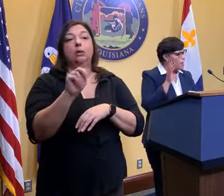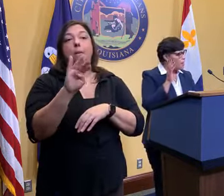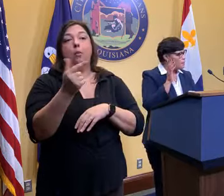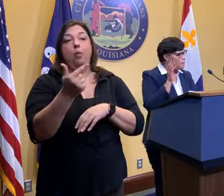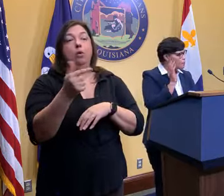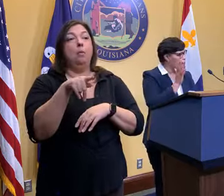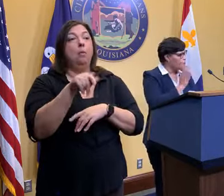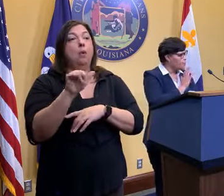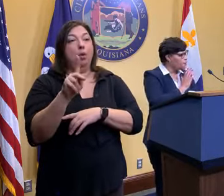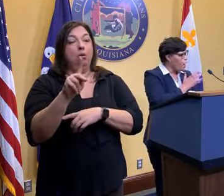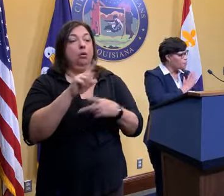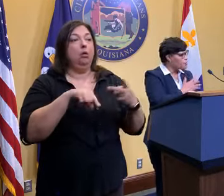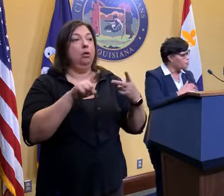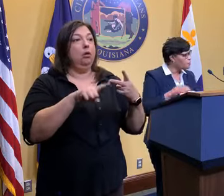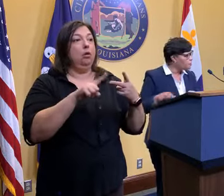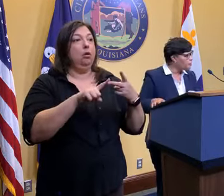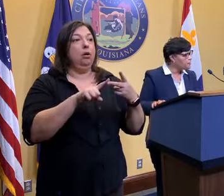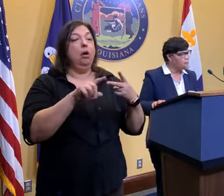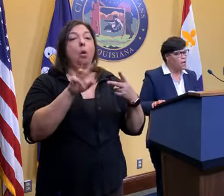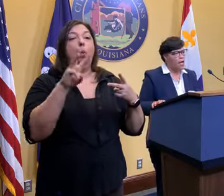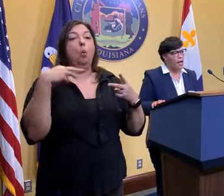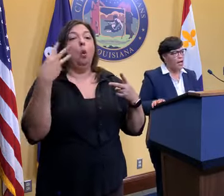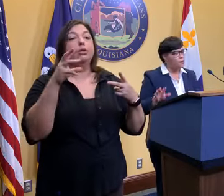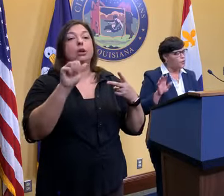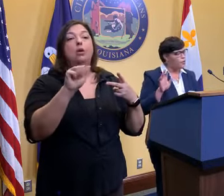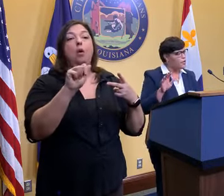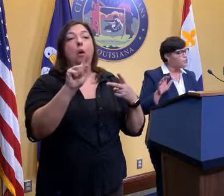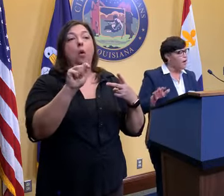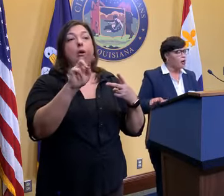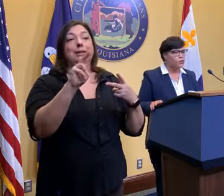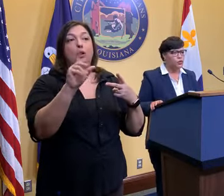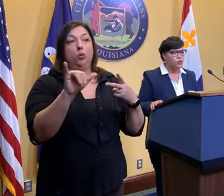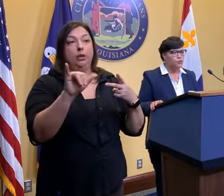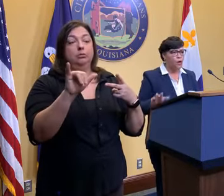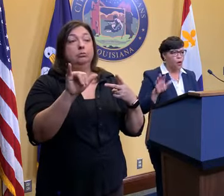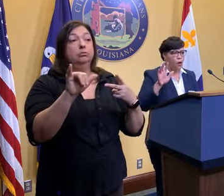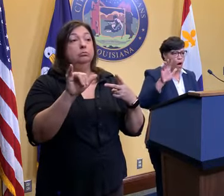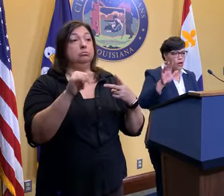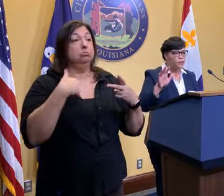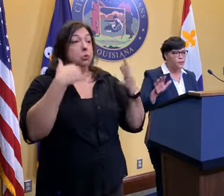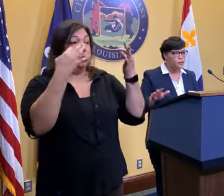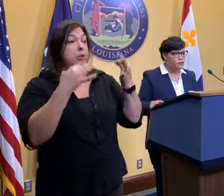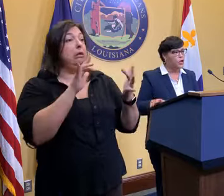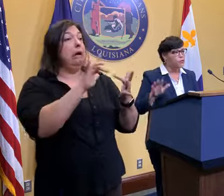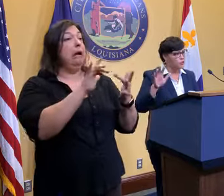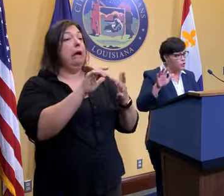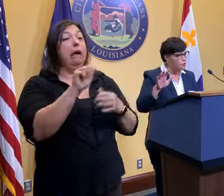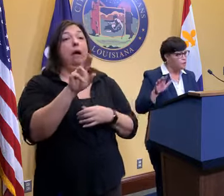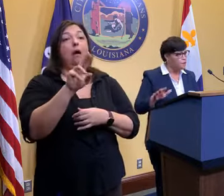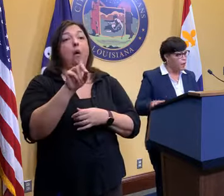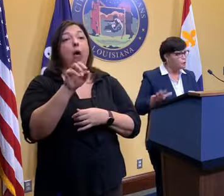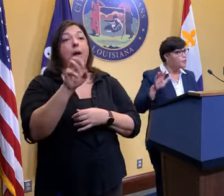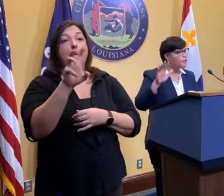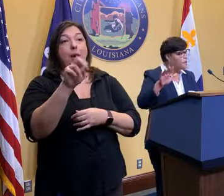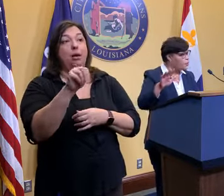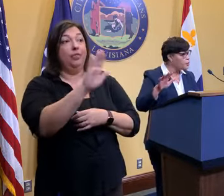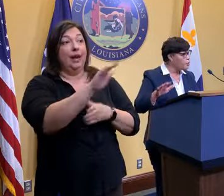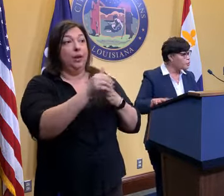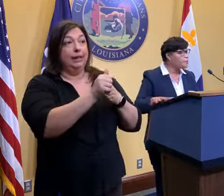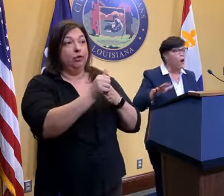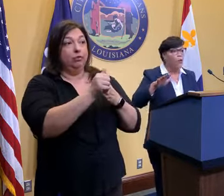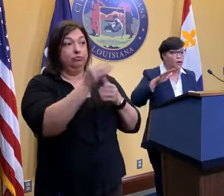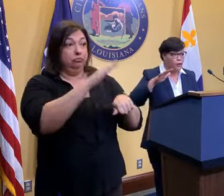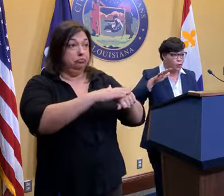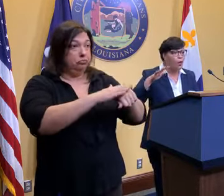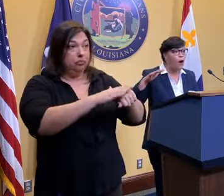the Washington Artillery, and we reached out to Audubon in terms of leadership there, putting them on